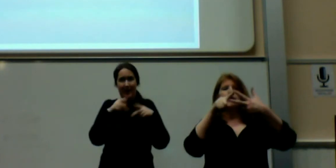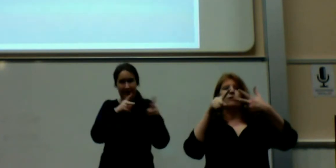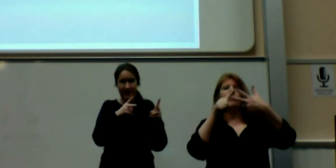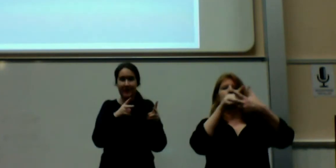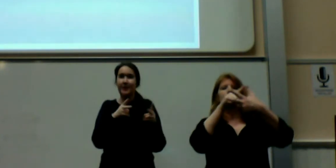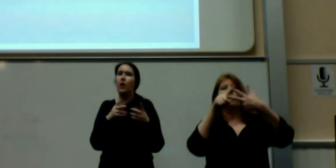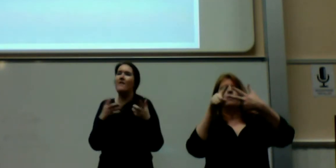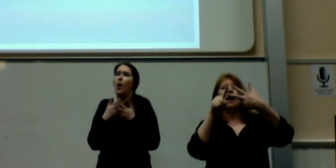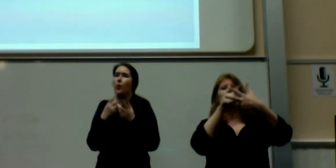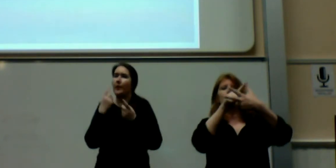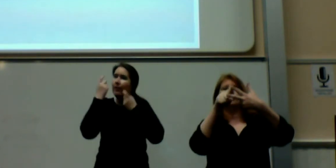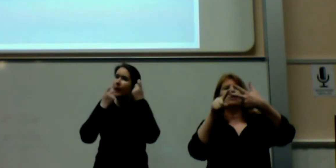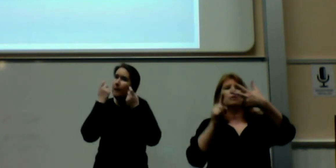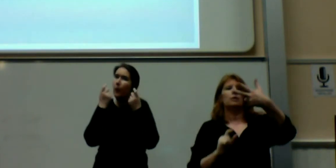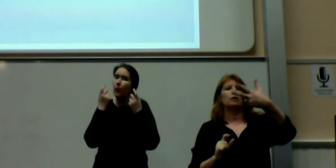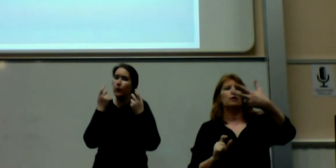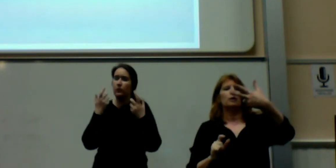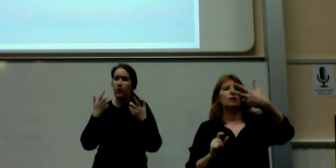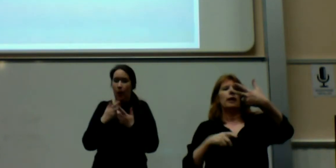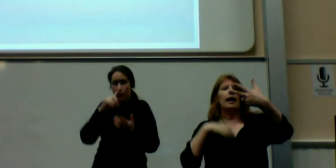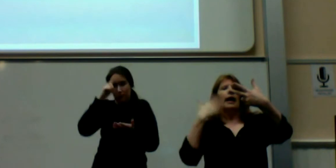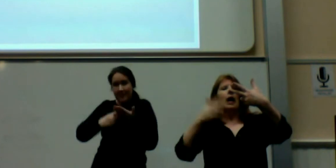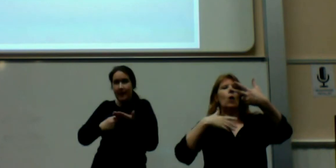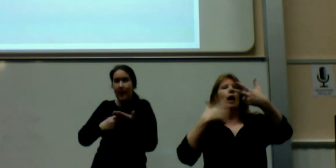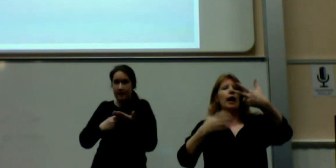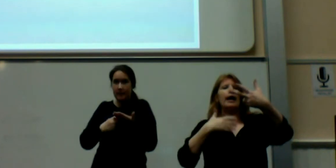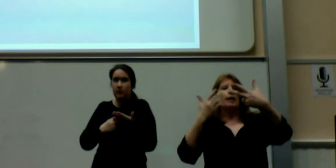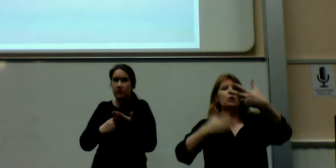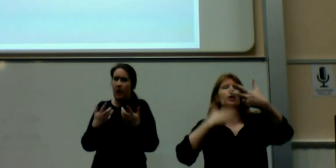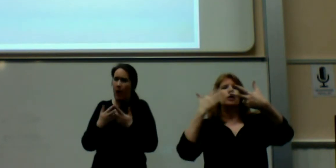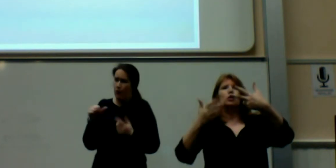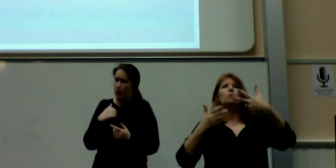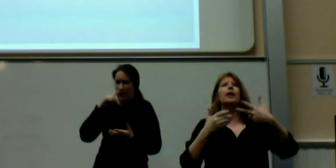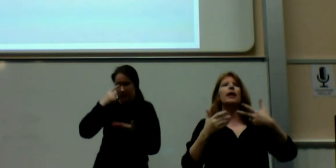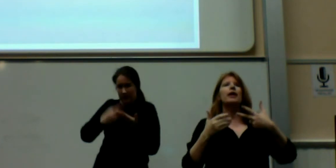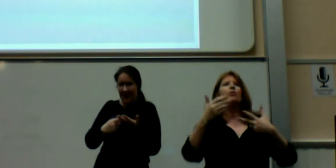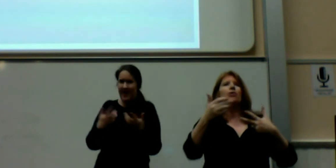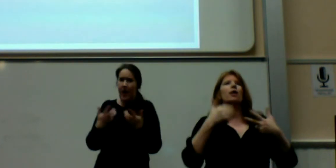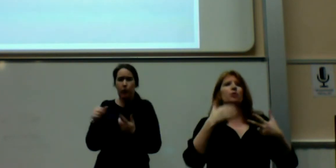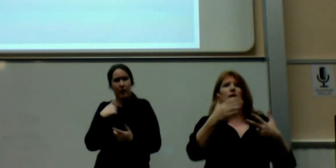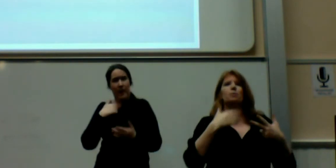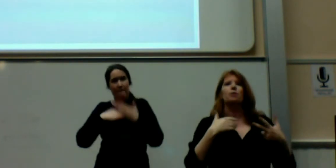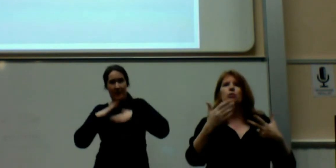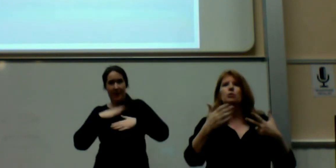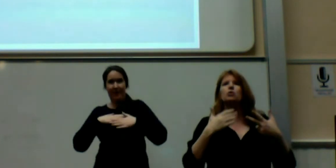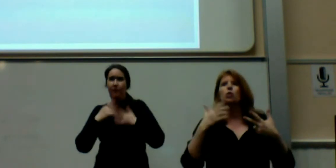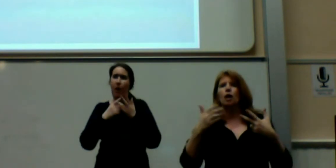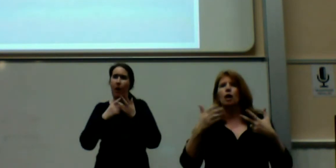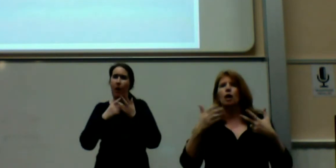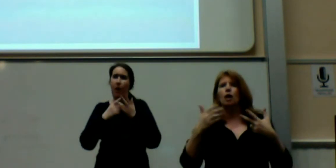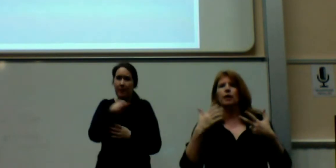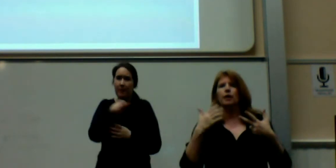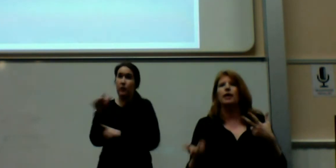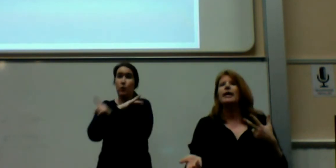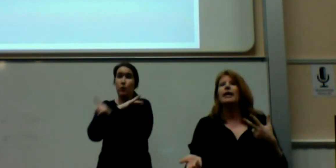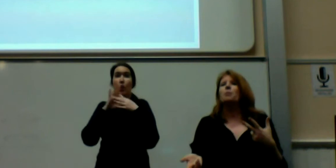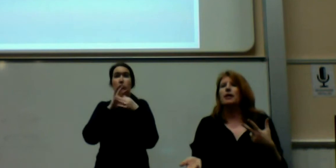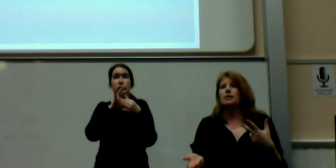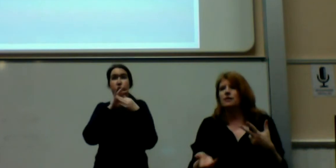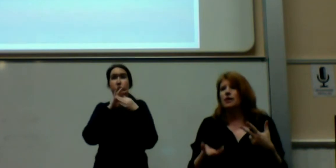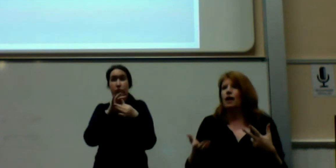different ways of thinking about how I am going to behave with other people, social